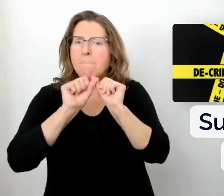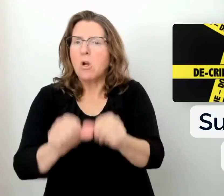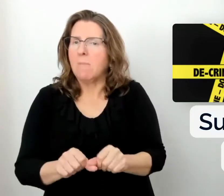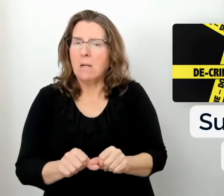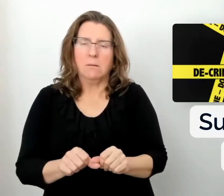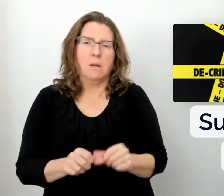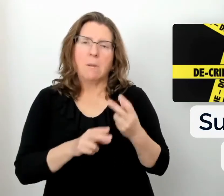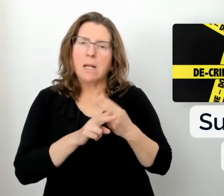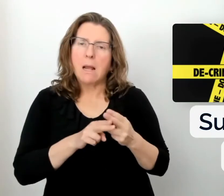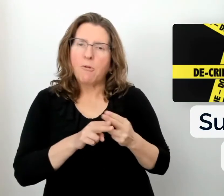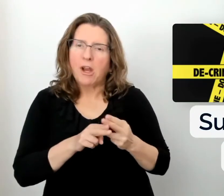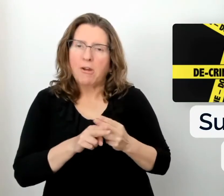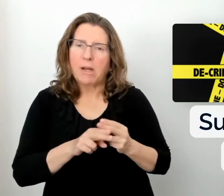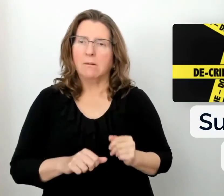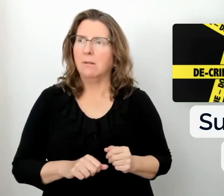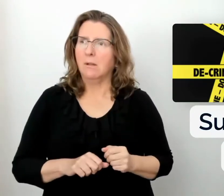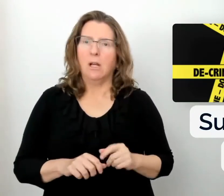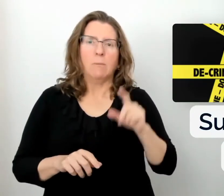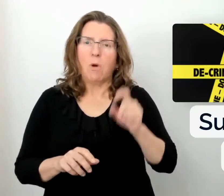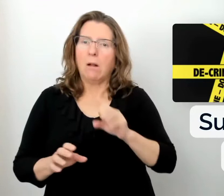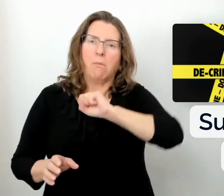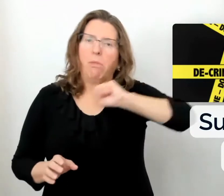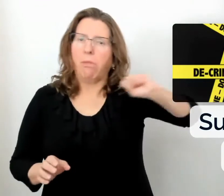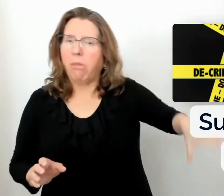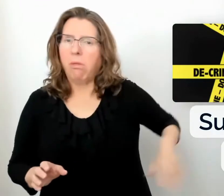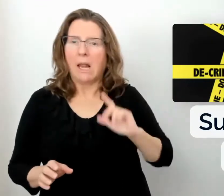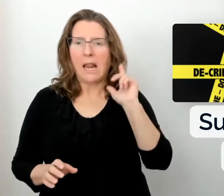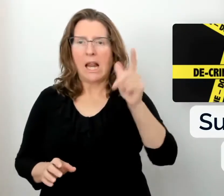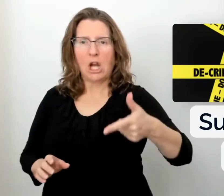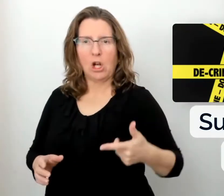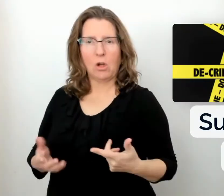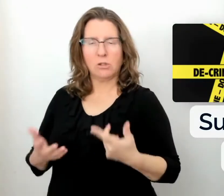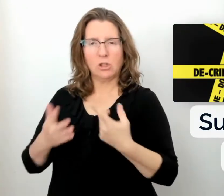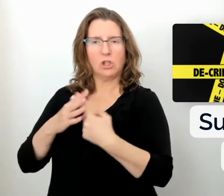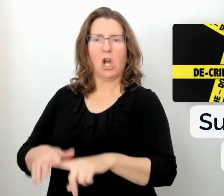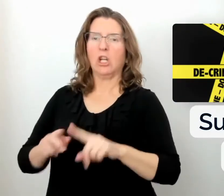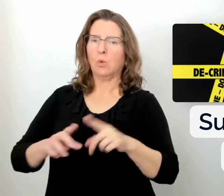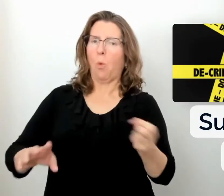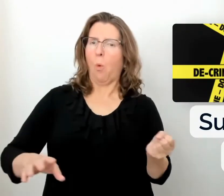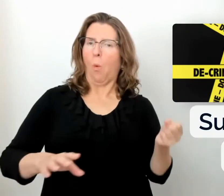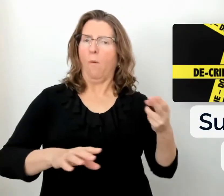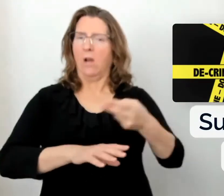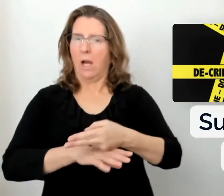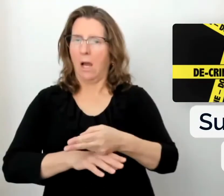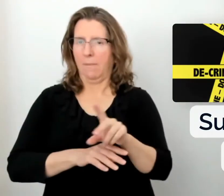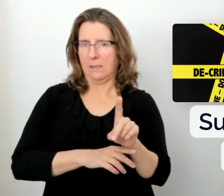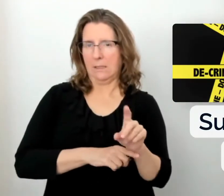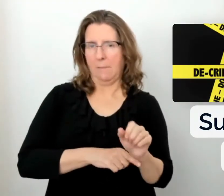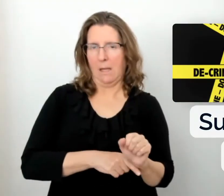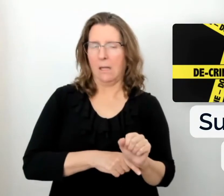Crutches should only be temporary. Students are expected to let go of their crutches at some point in the future. They are supposed to overcome